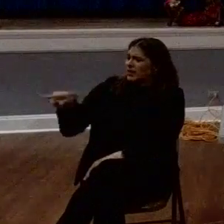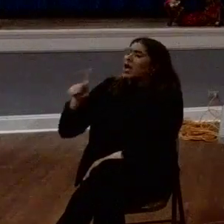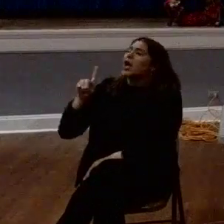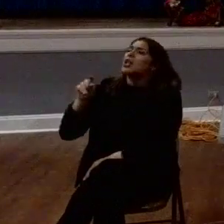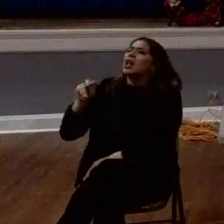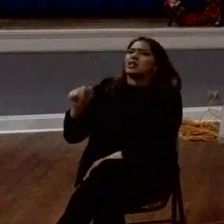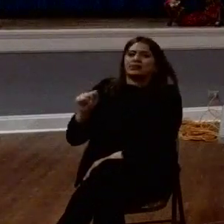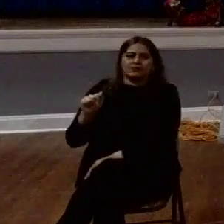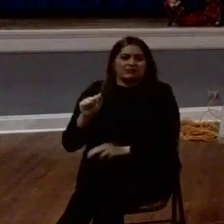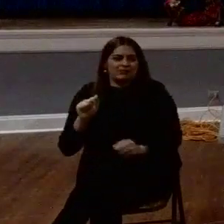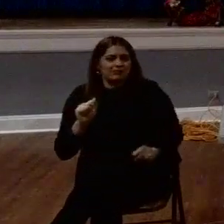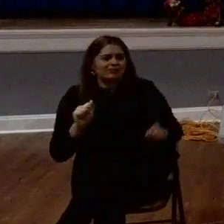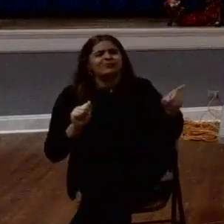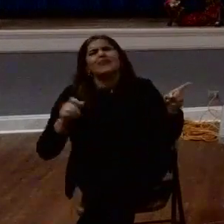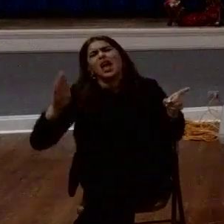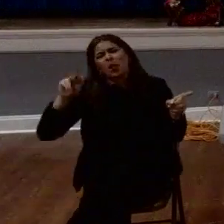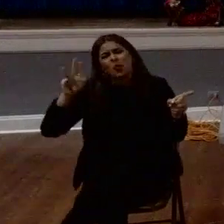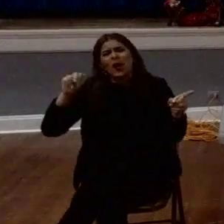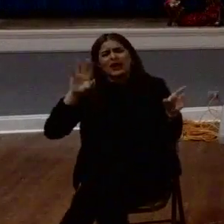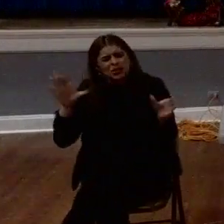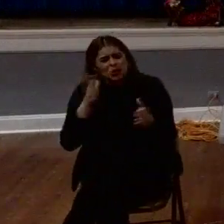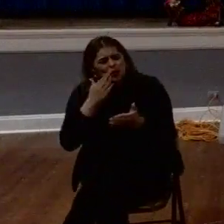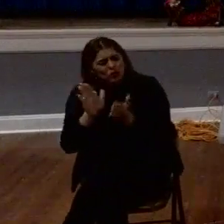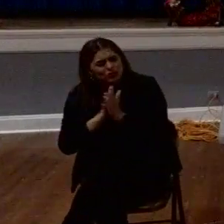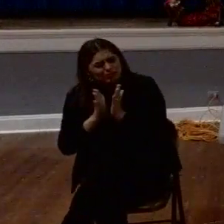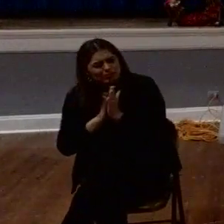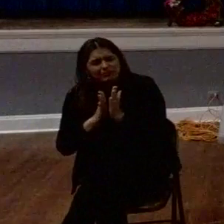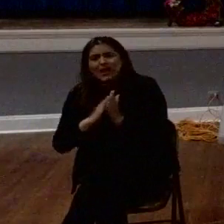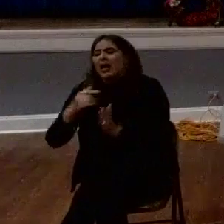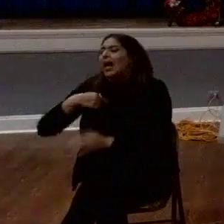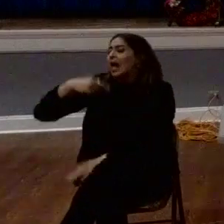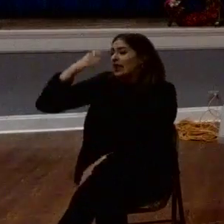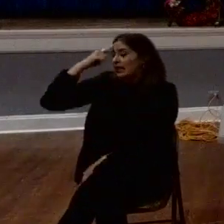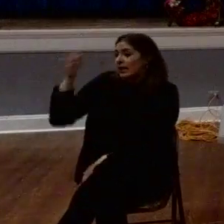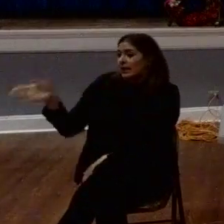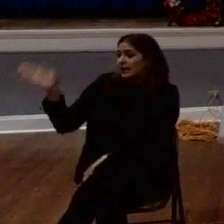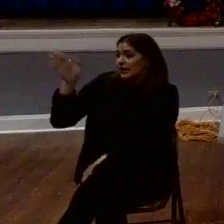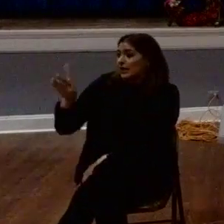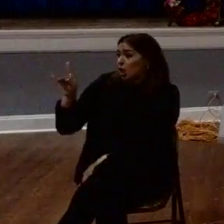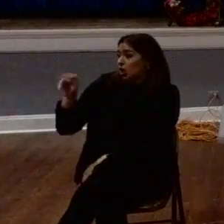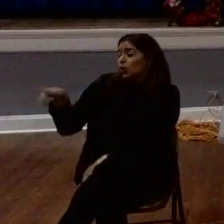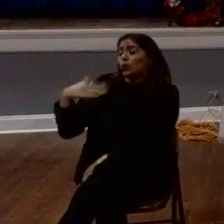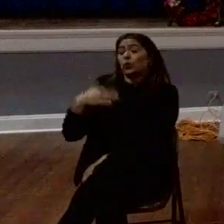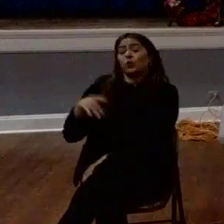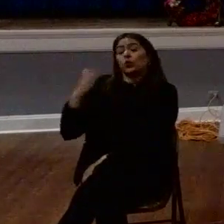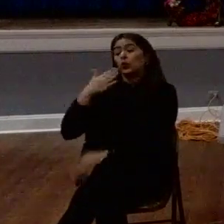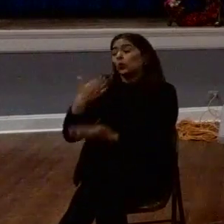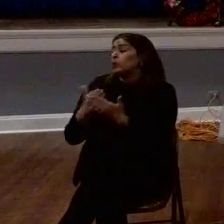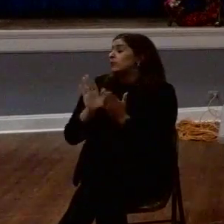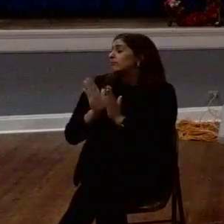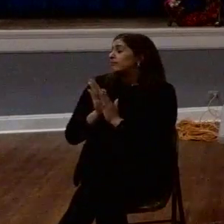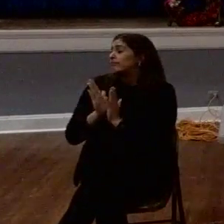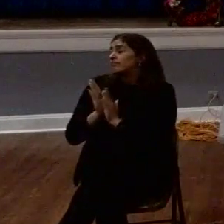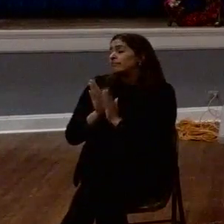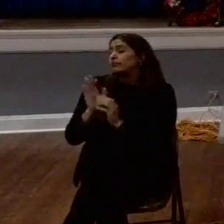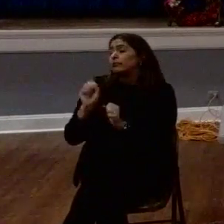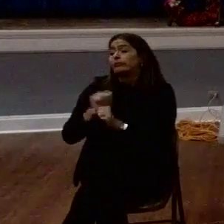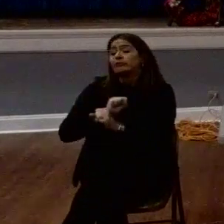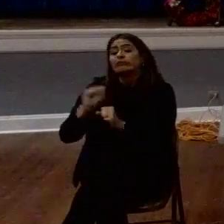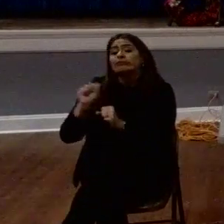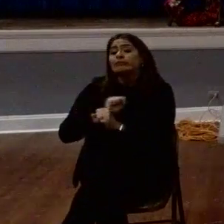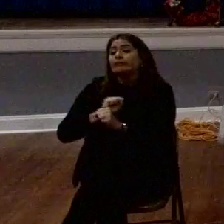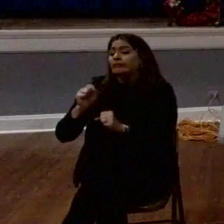Oh, come on now, give him credit. I think you have done a fabulous job, in, I